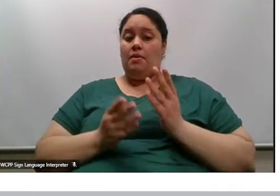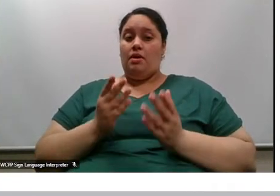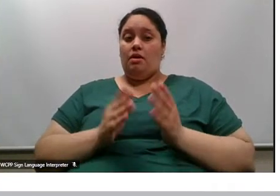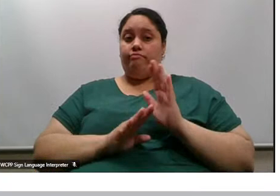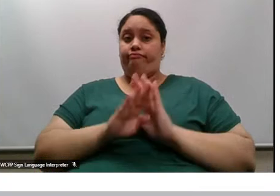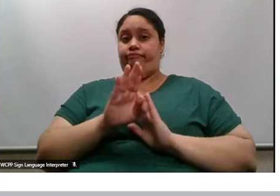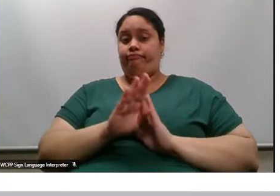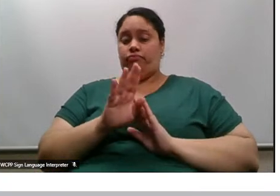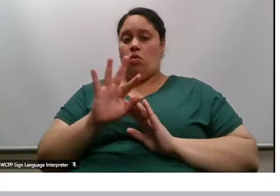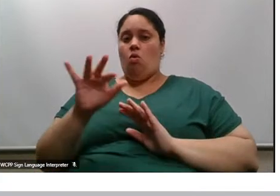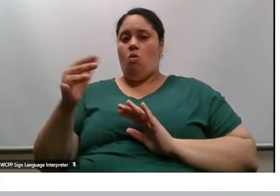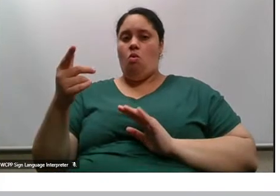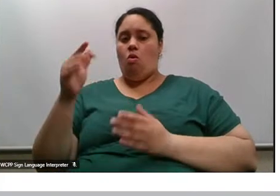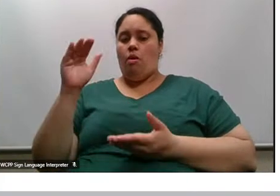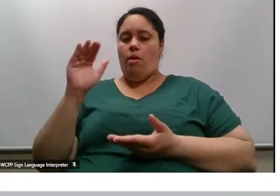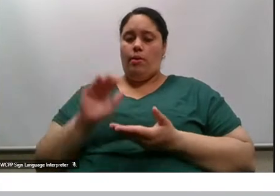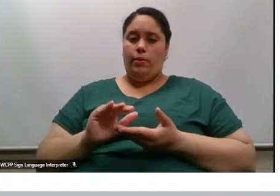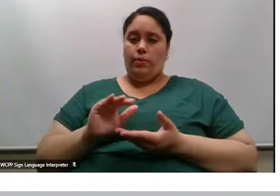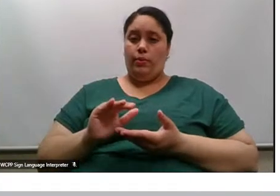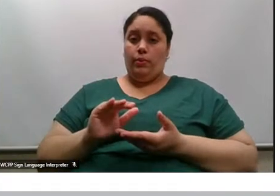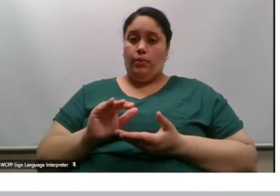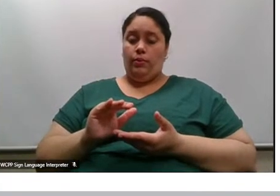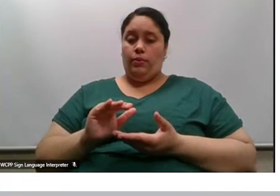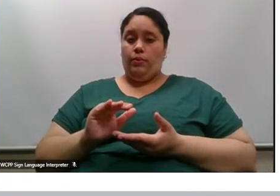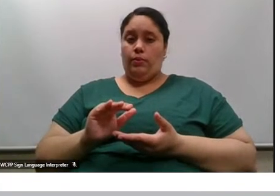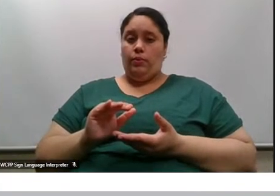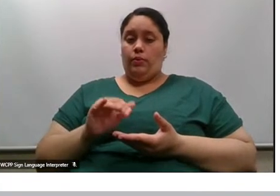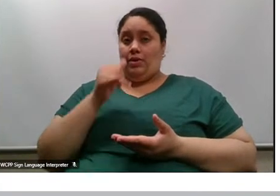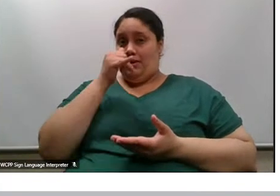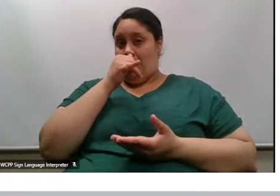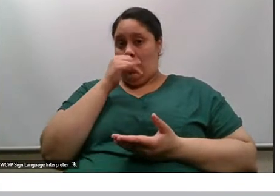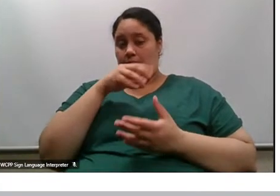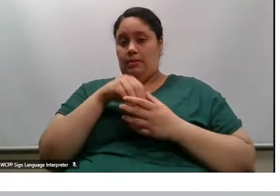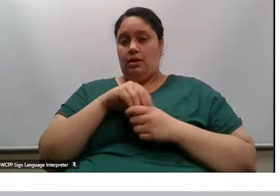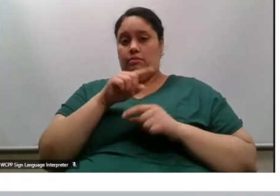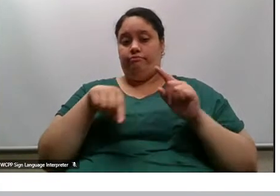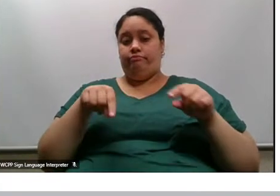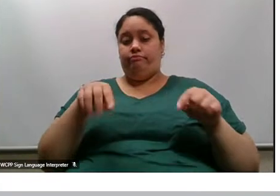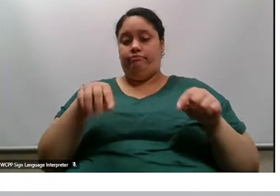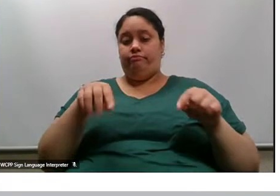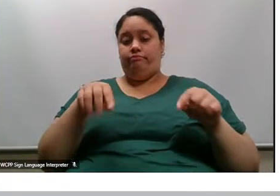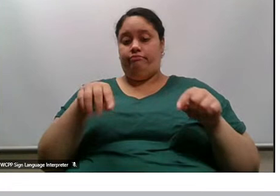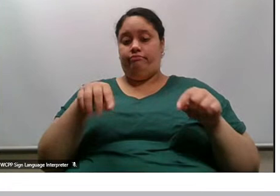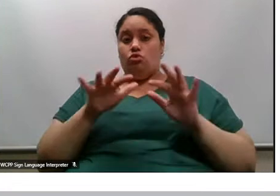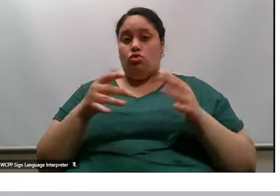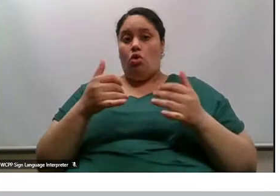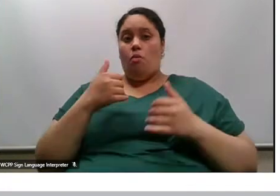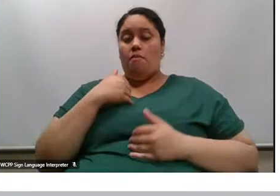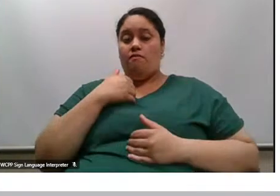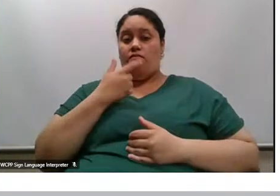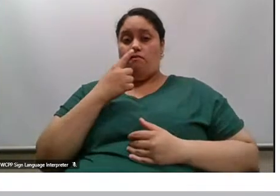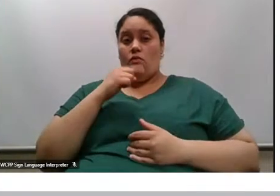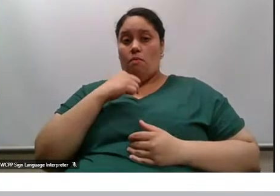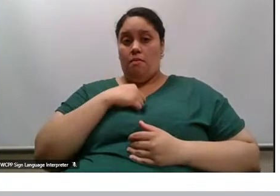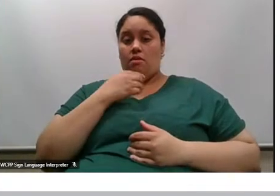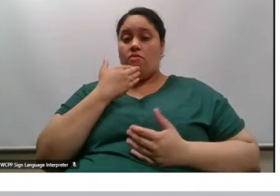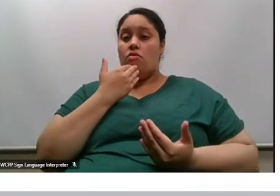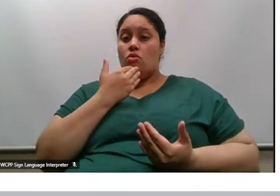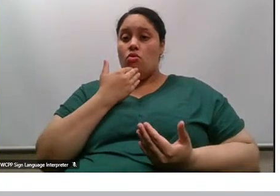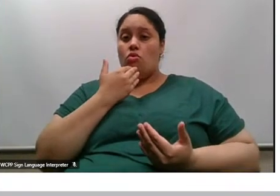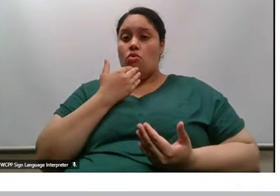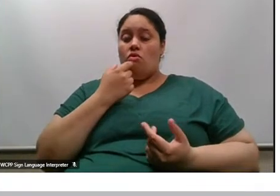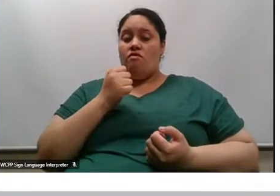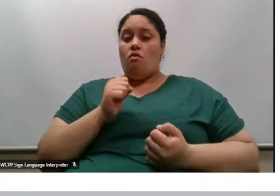or has actually decreased crime in those spaces. So for me, I think thanks